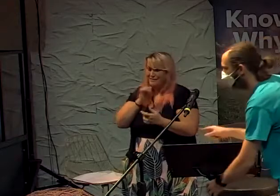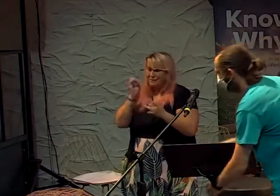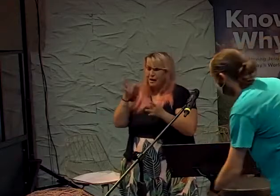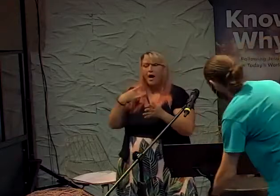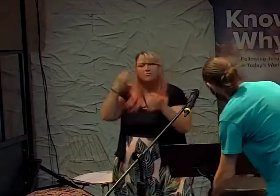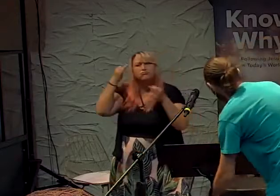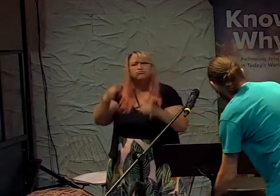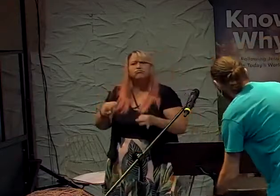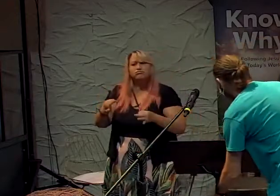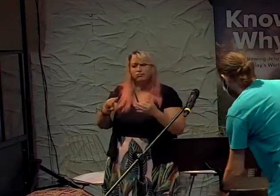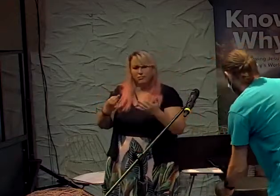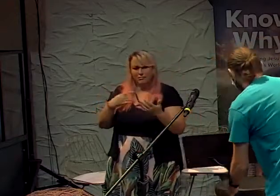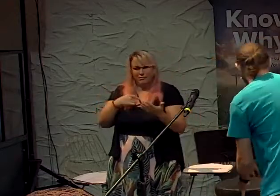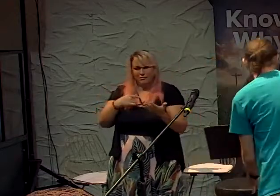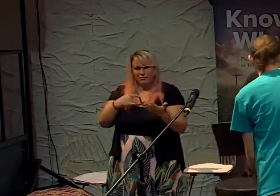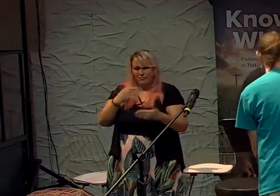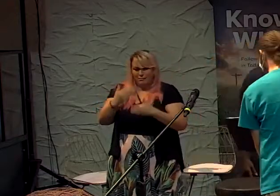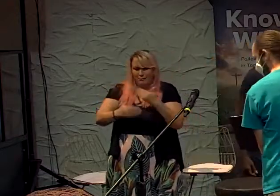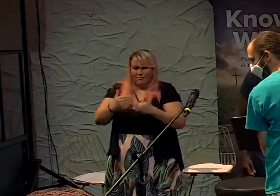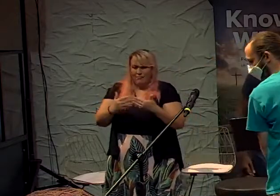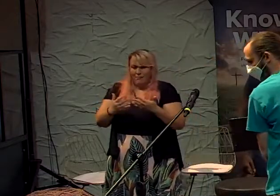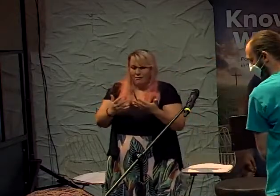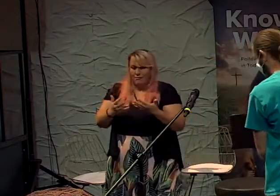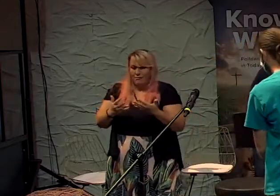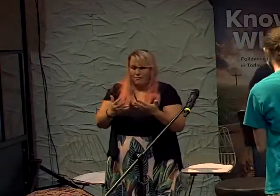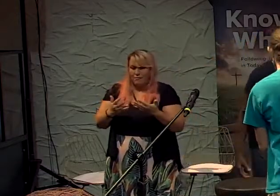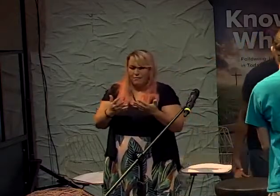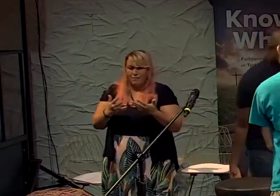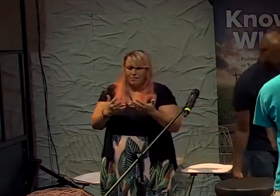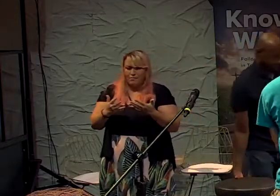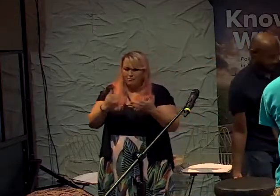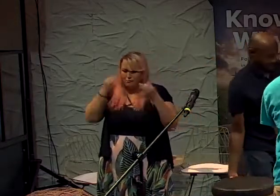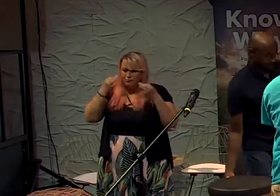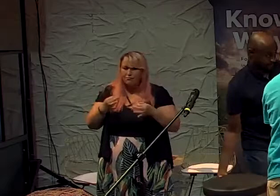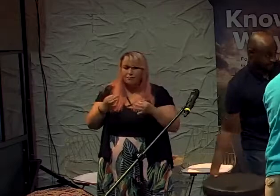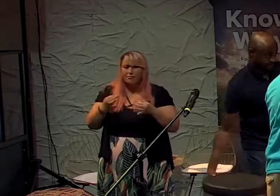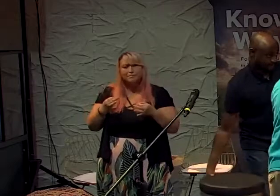determined when I became a Christian to